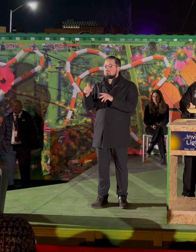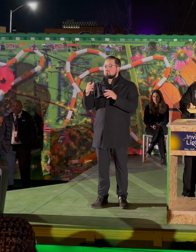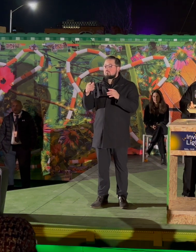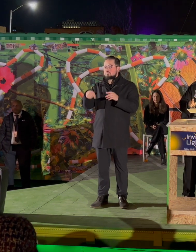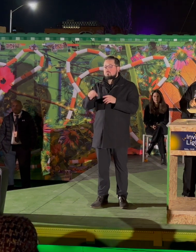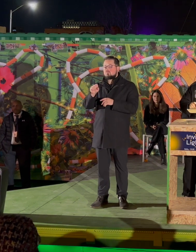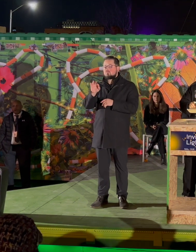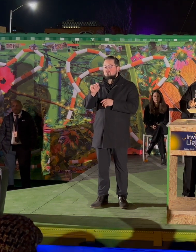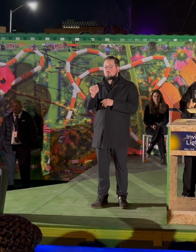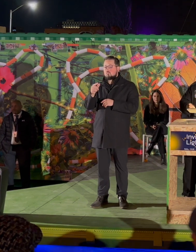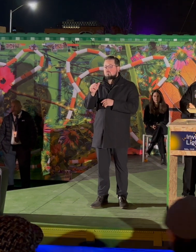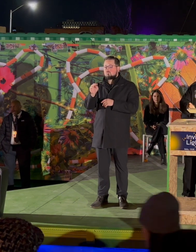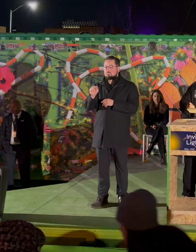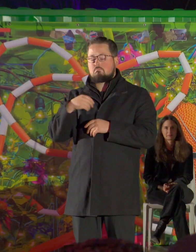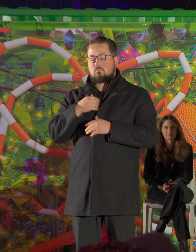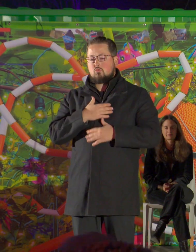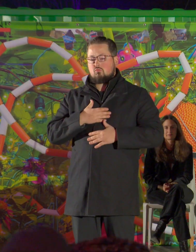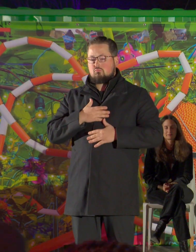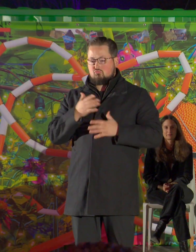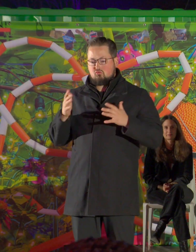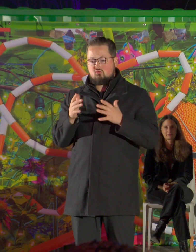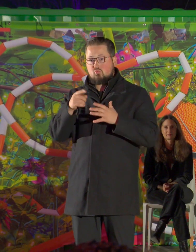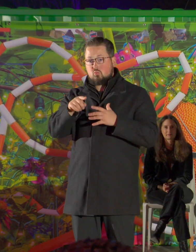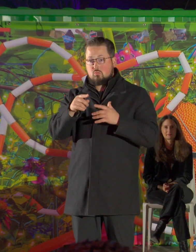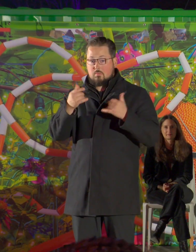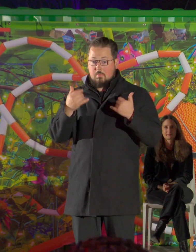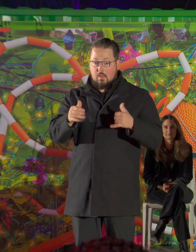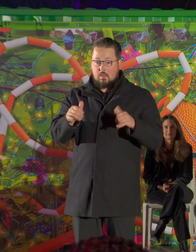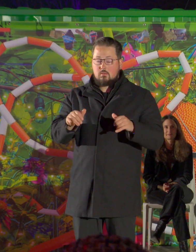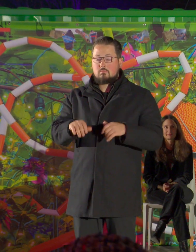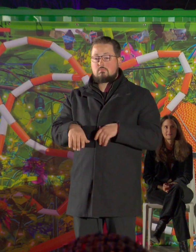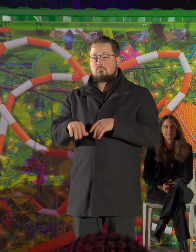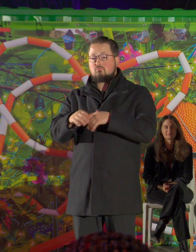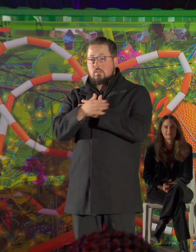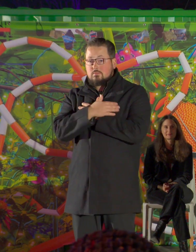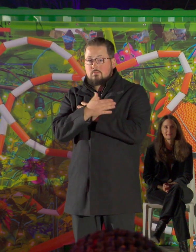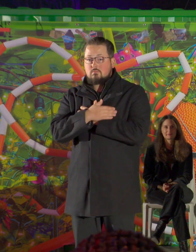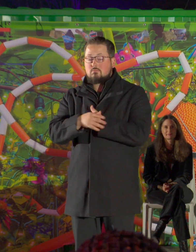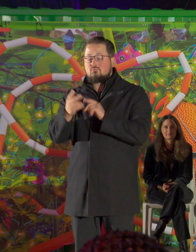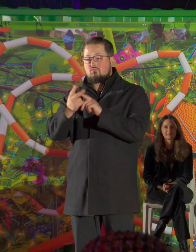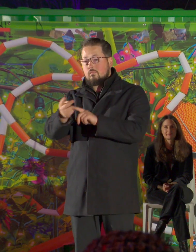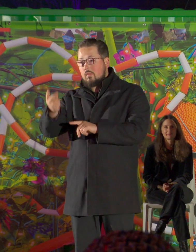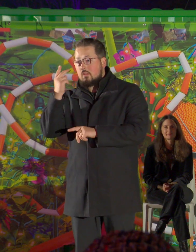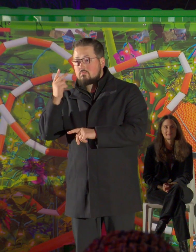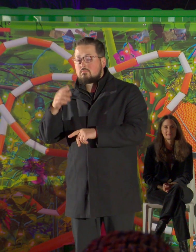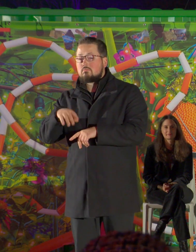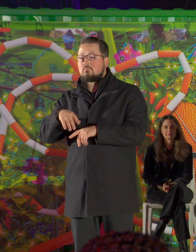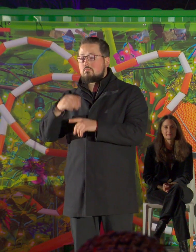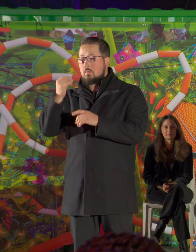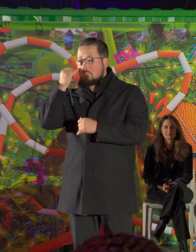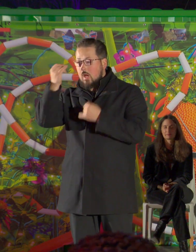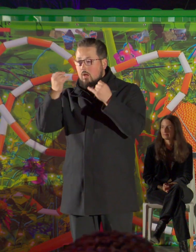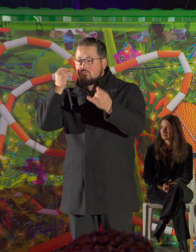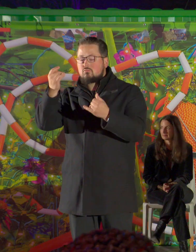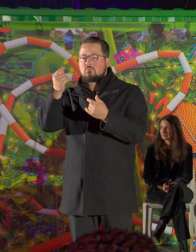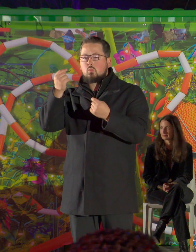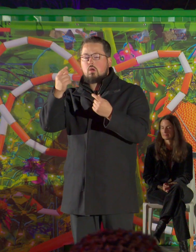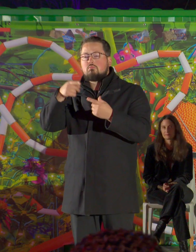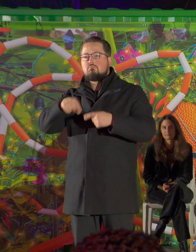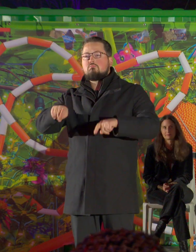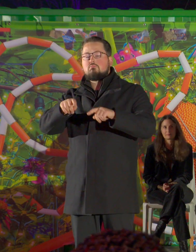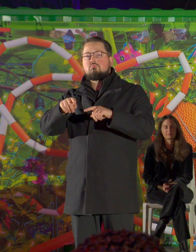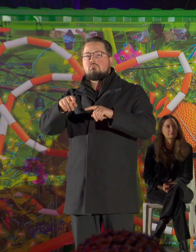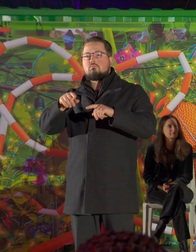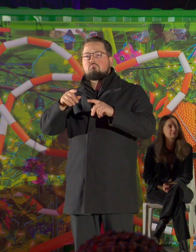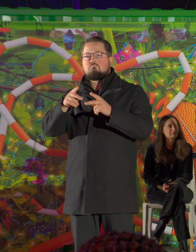Gem, I encourage you to play, to rest, to reflect, to imagine what it means to